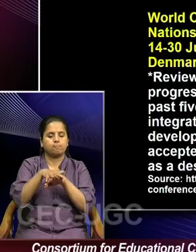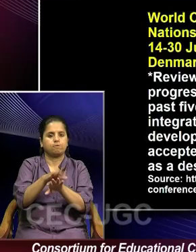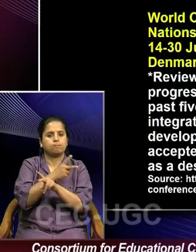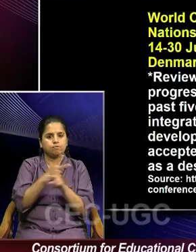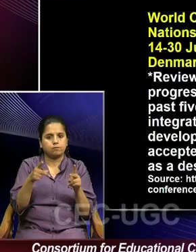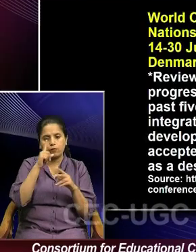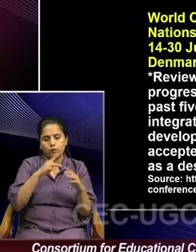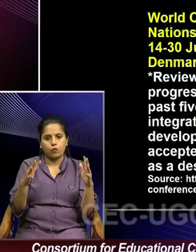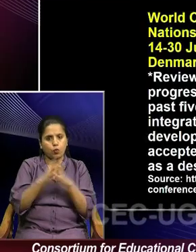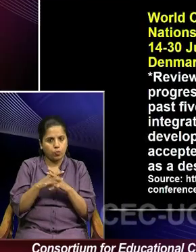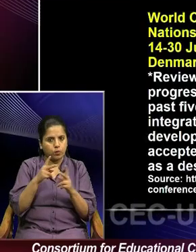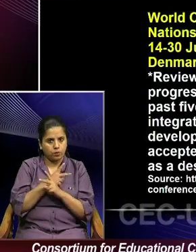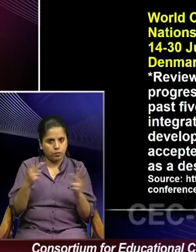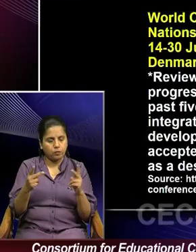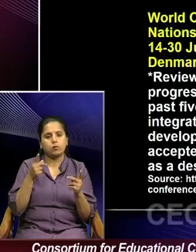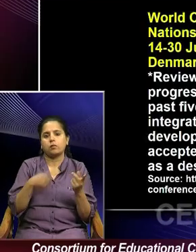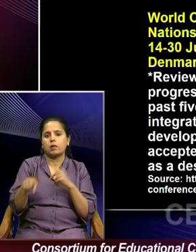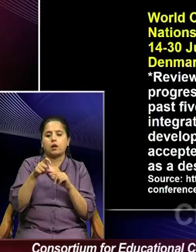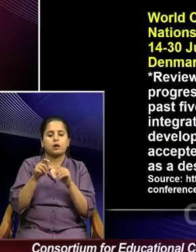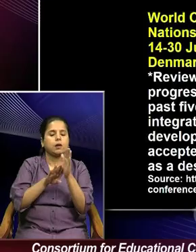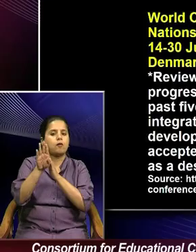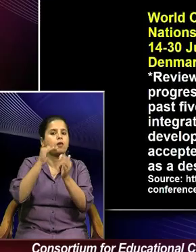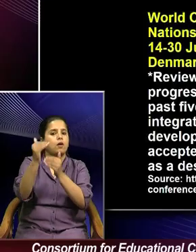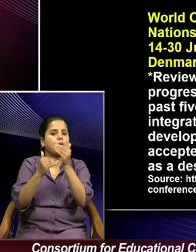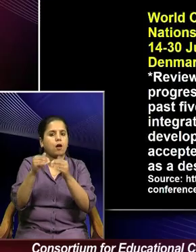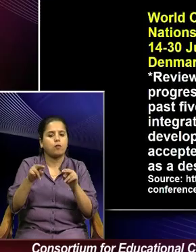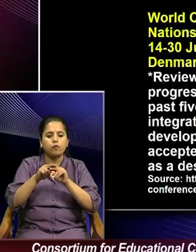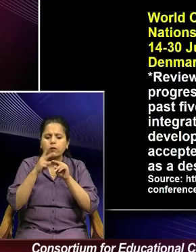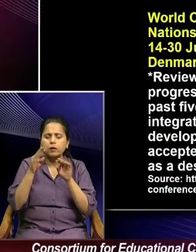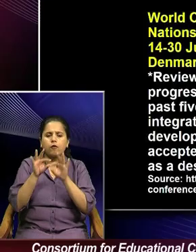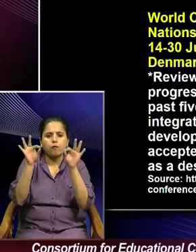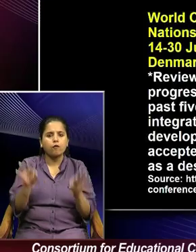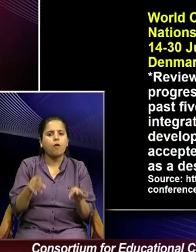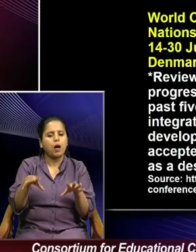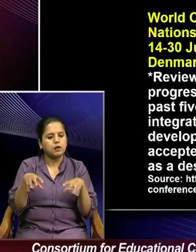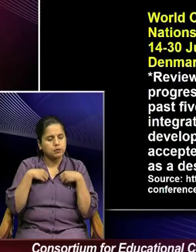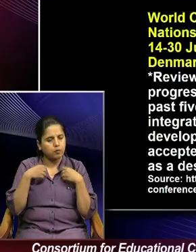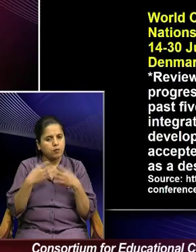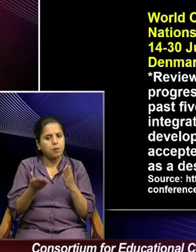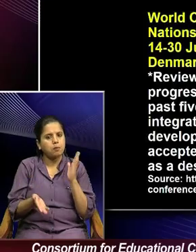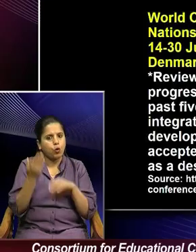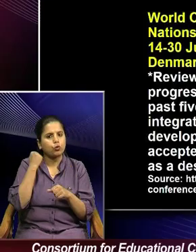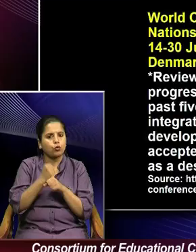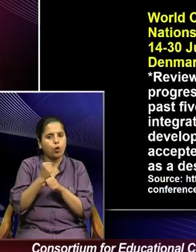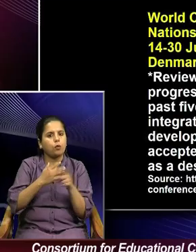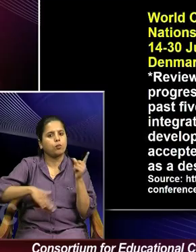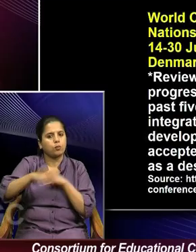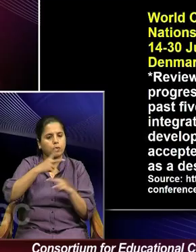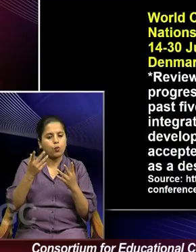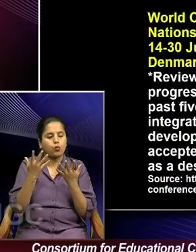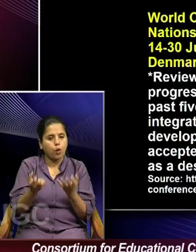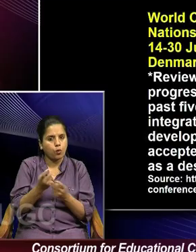of women into development has been formally accepted by most governments as a